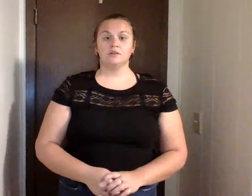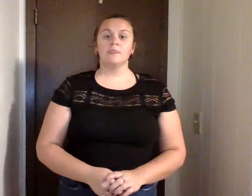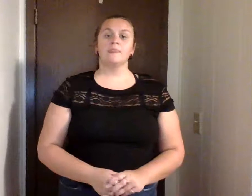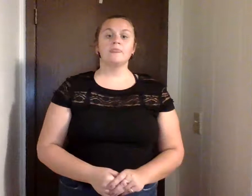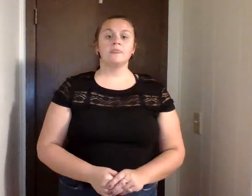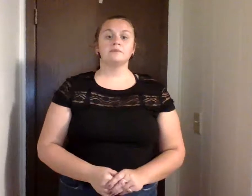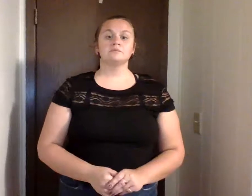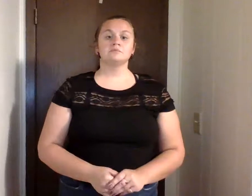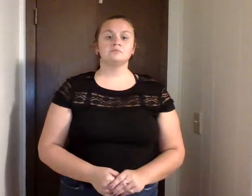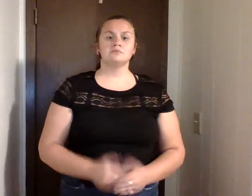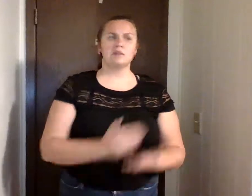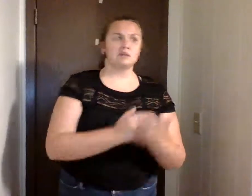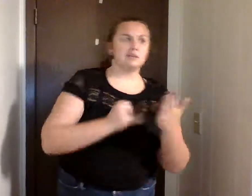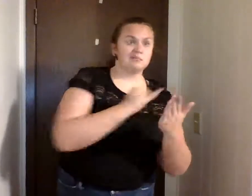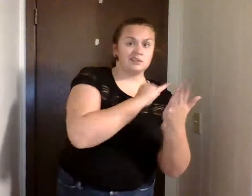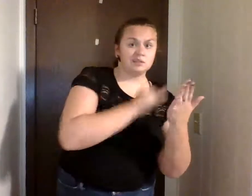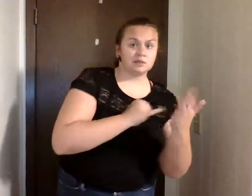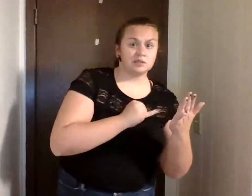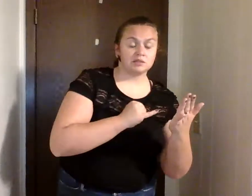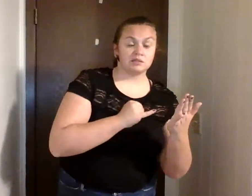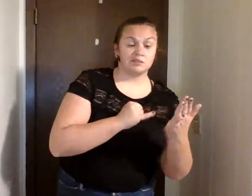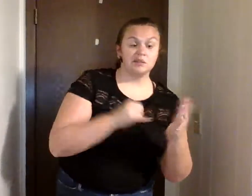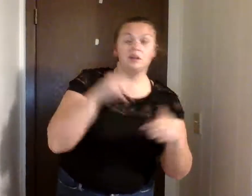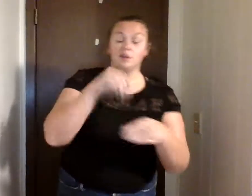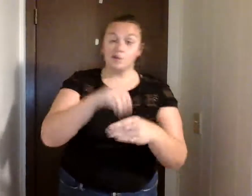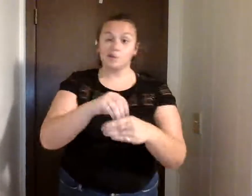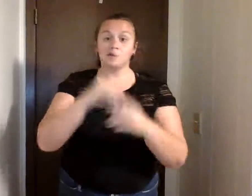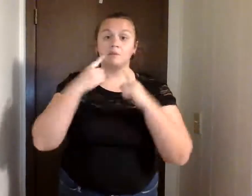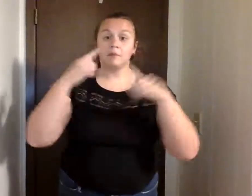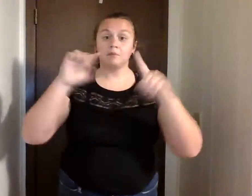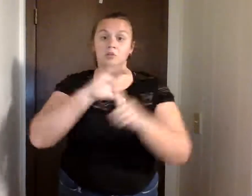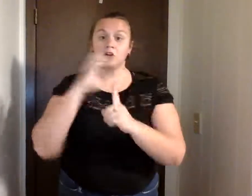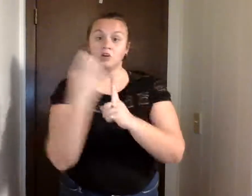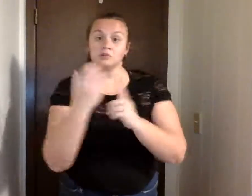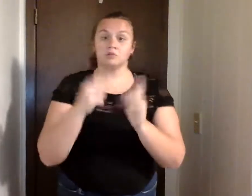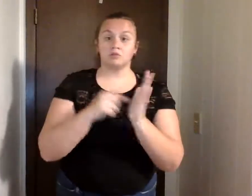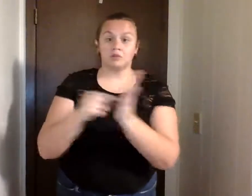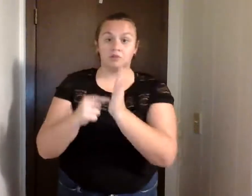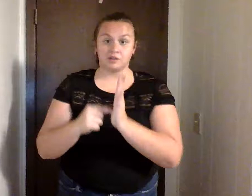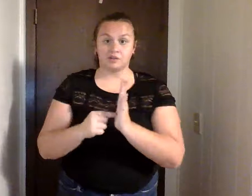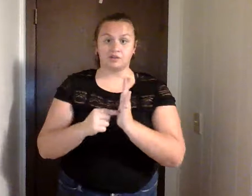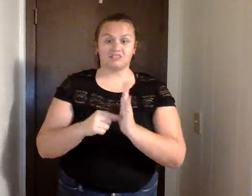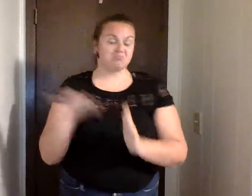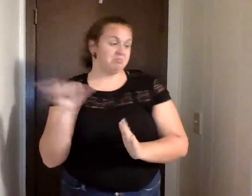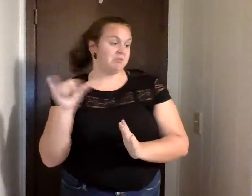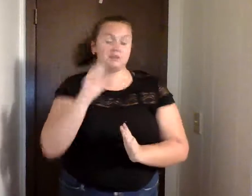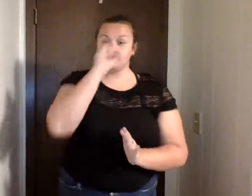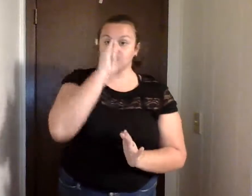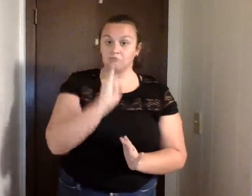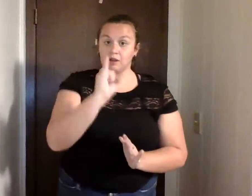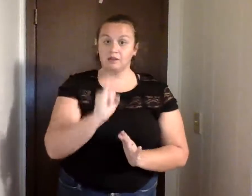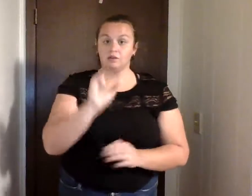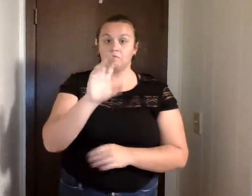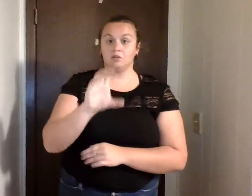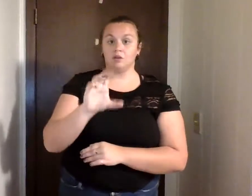And some illustrations even included pop culture references. This is Clara, a famous rhinoceros that was traveling Europe